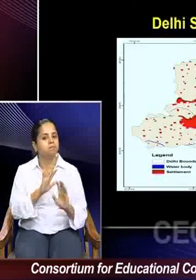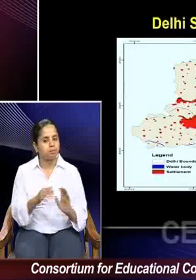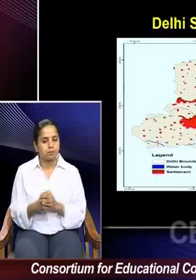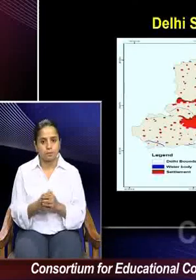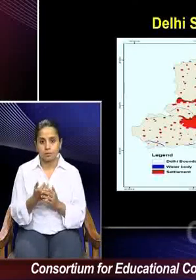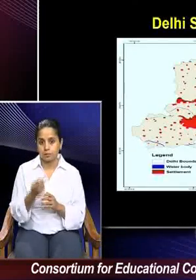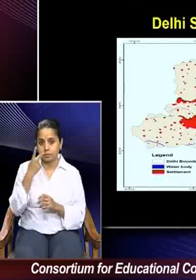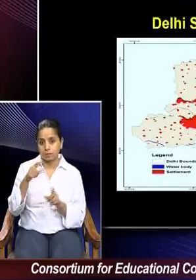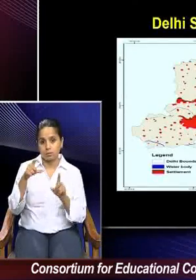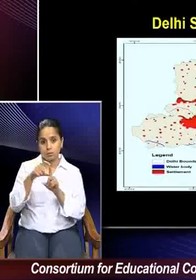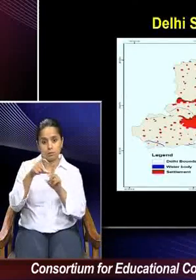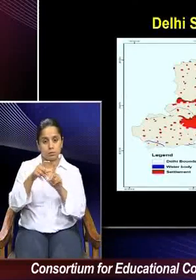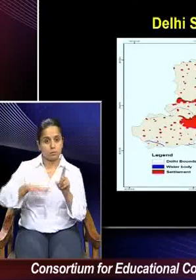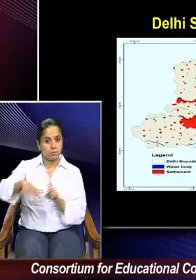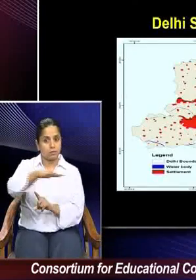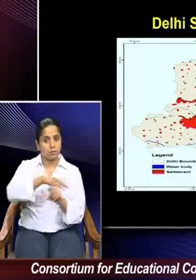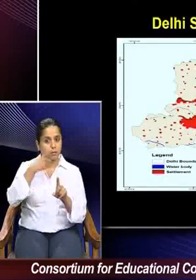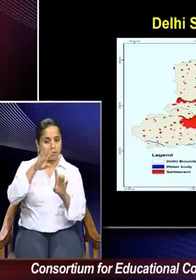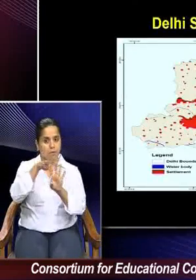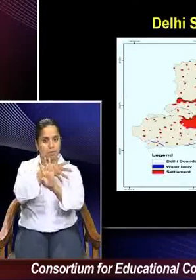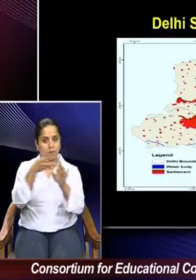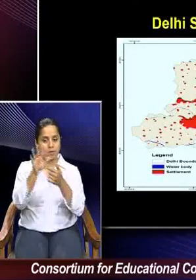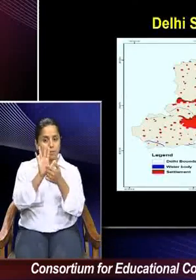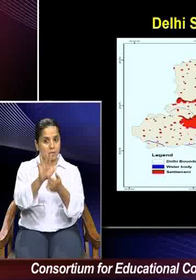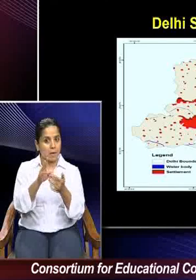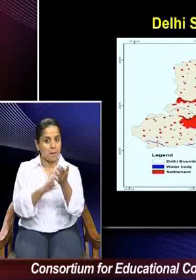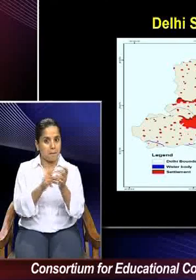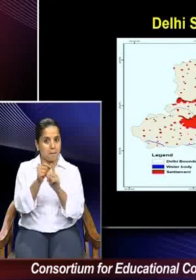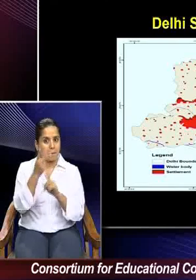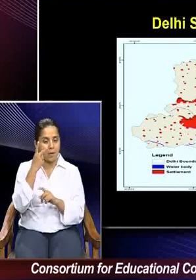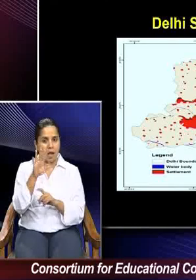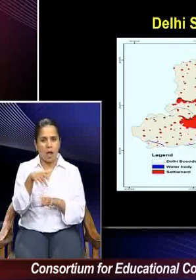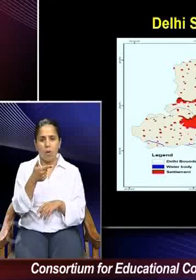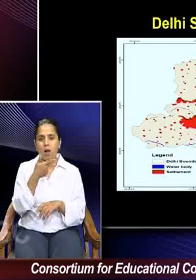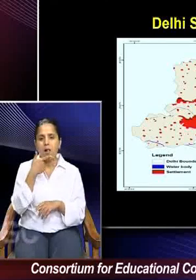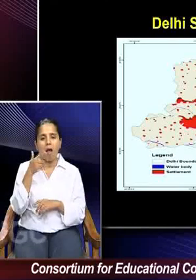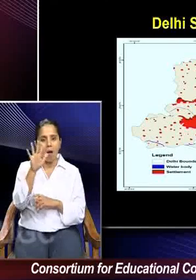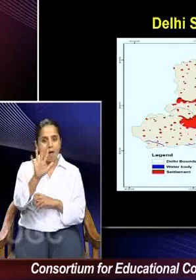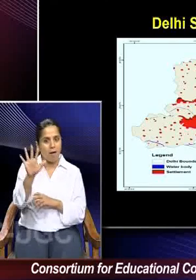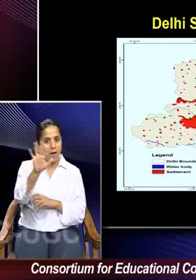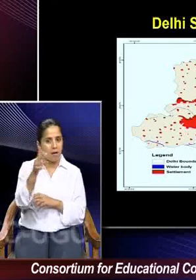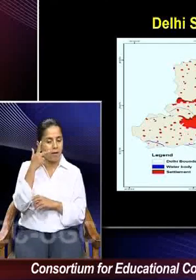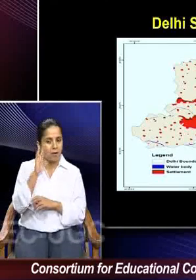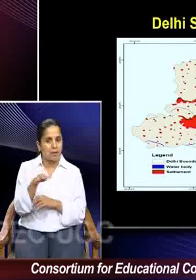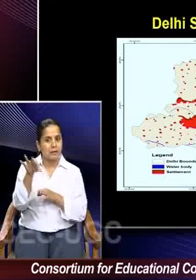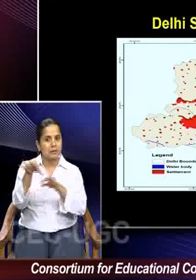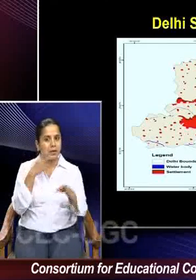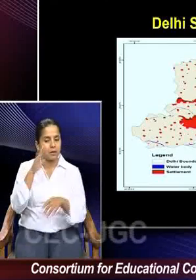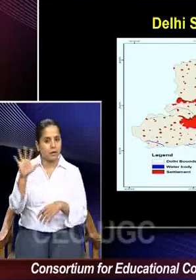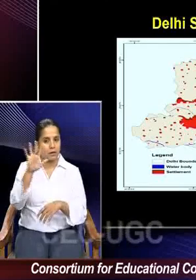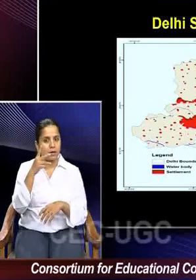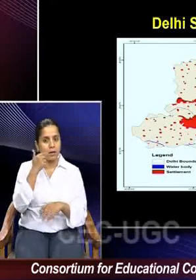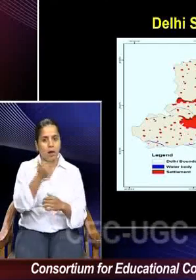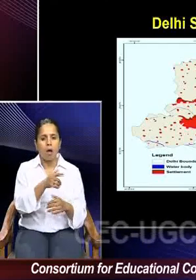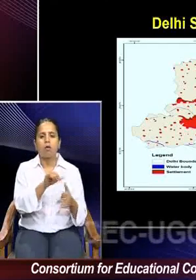Looking at Delhi's settlement map, one can see that how the red area, which is covered in cities, the settlement